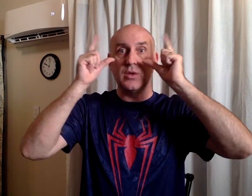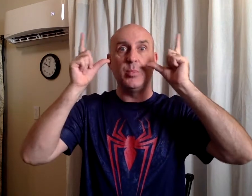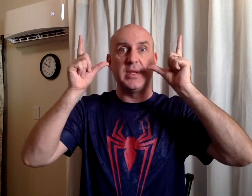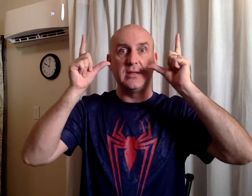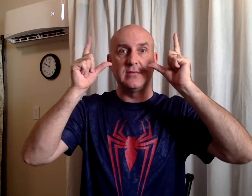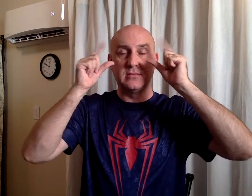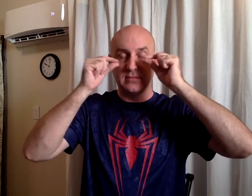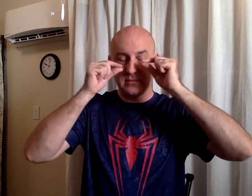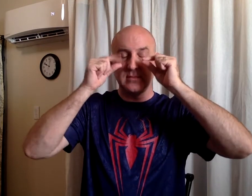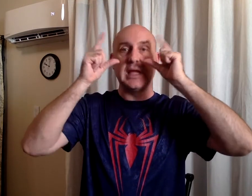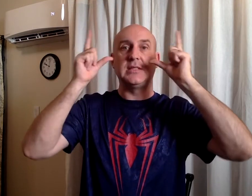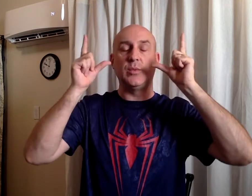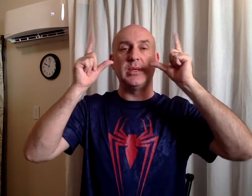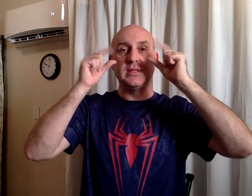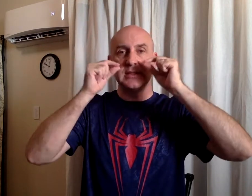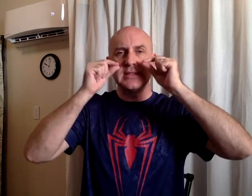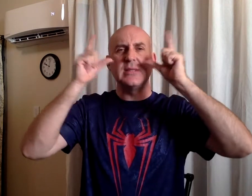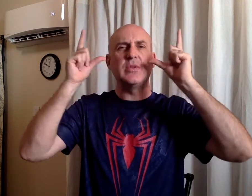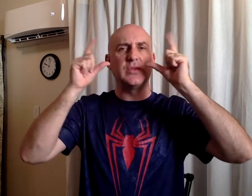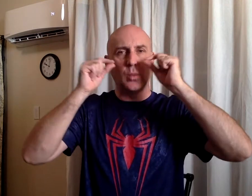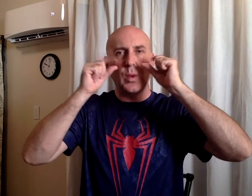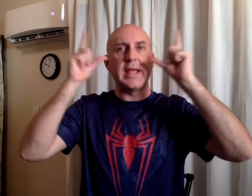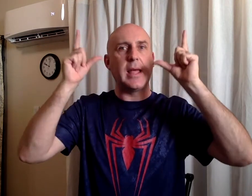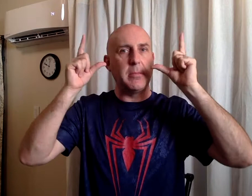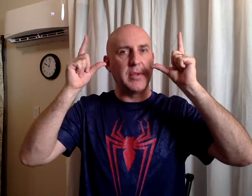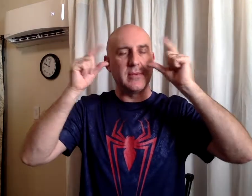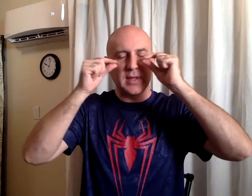open. Eyes open. This is similar to wake up, okay?